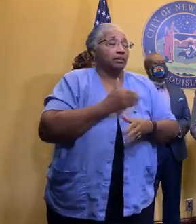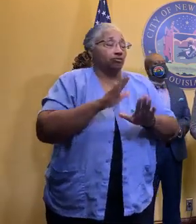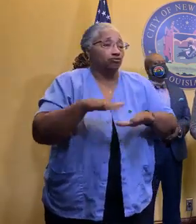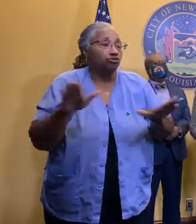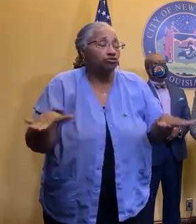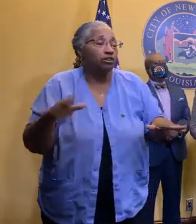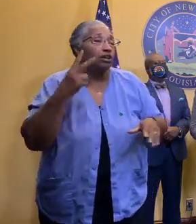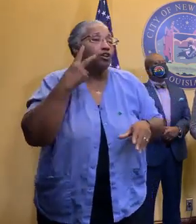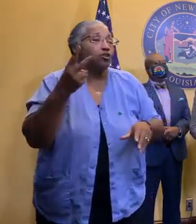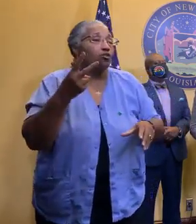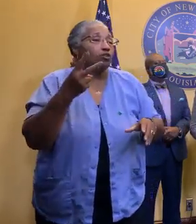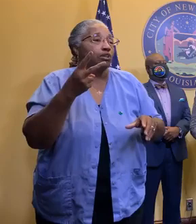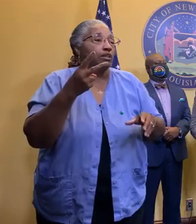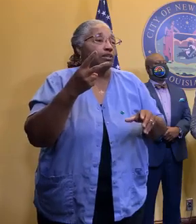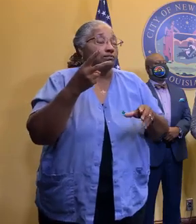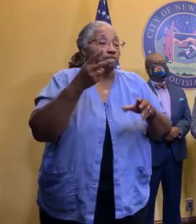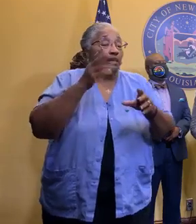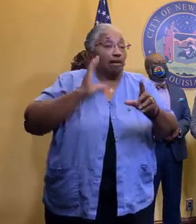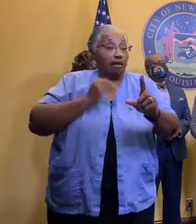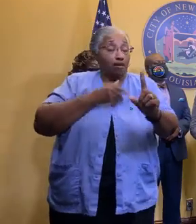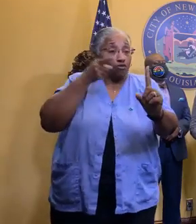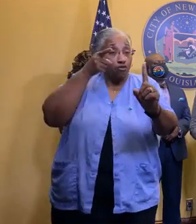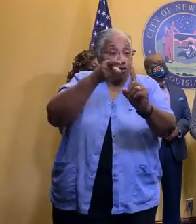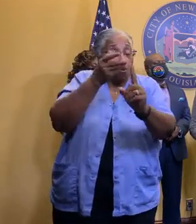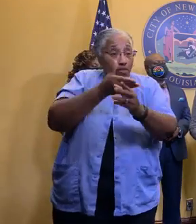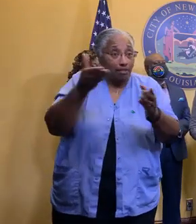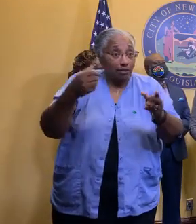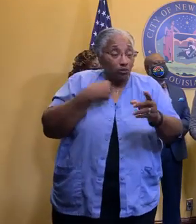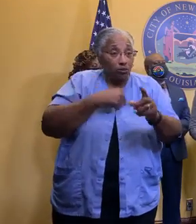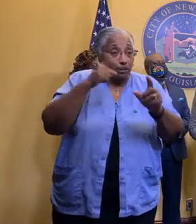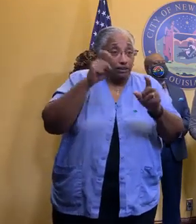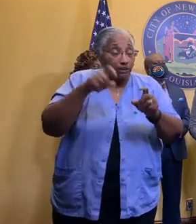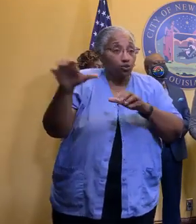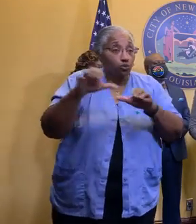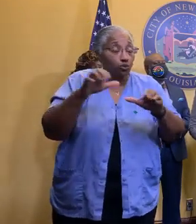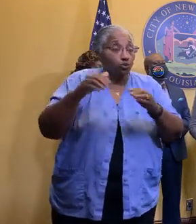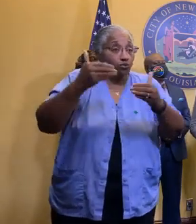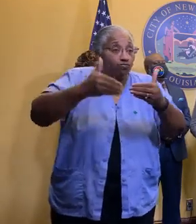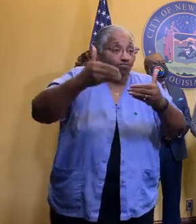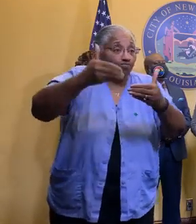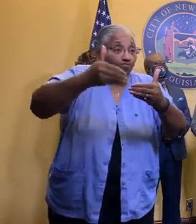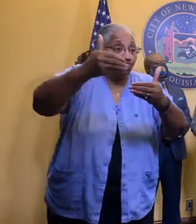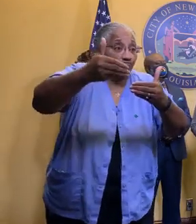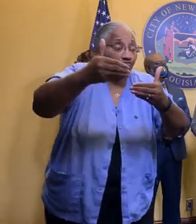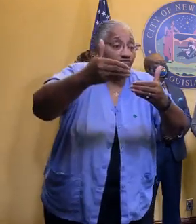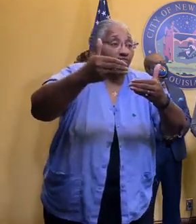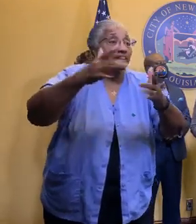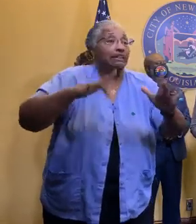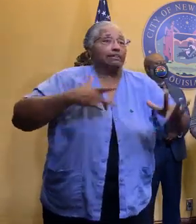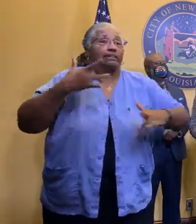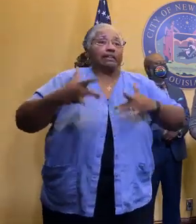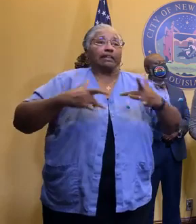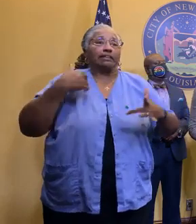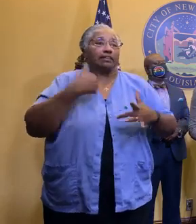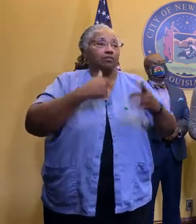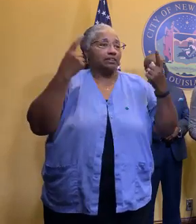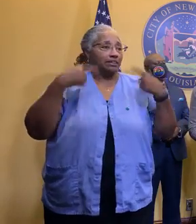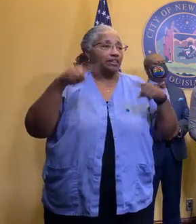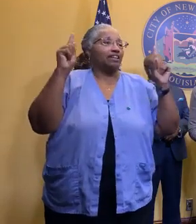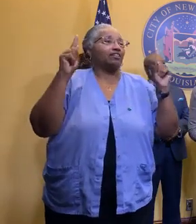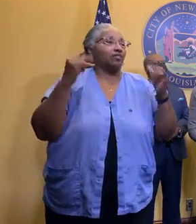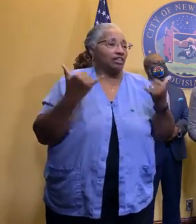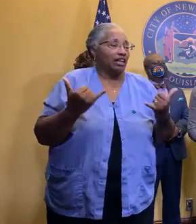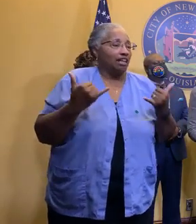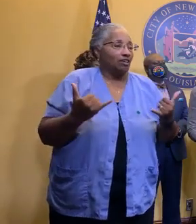what roadmap we needed and where we needed to be investing, it's just excited to be at this point now, where the rubber is meeting